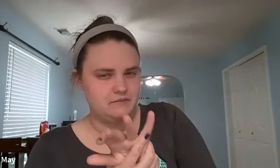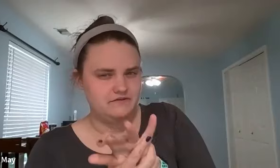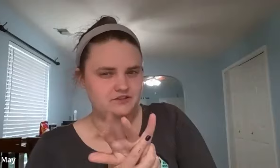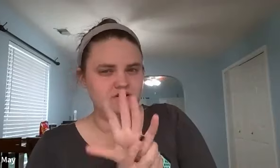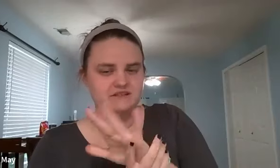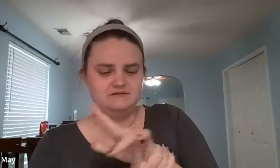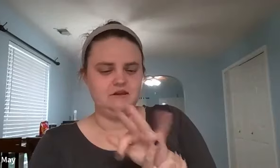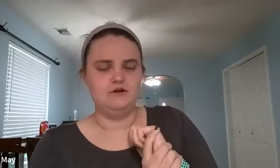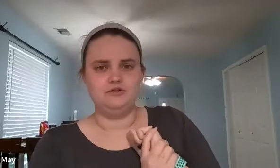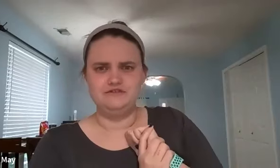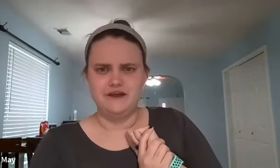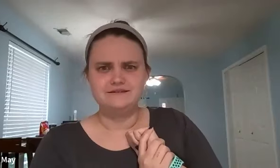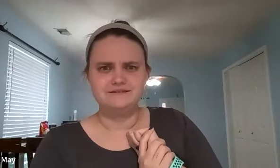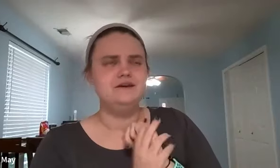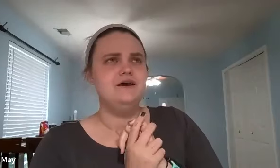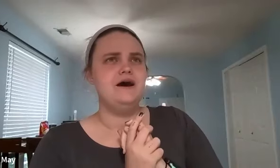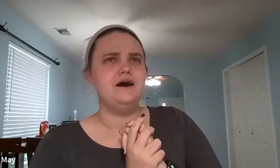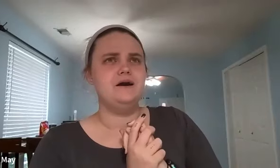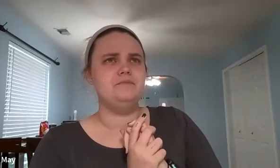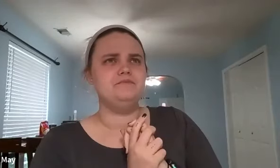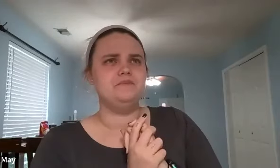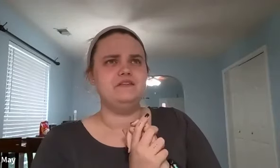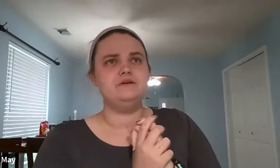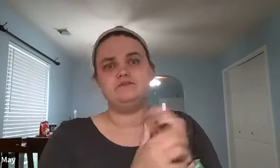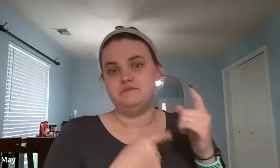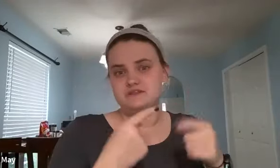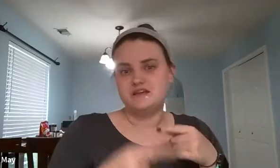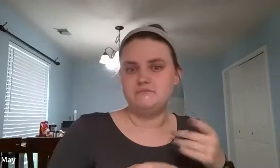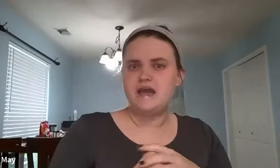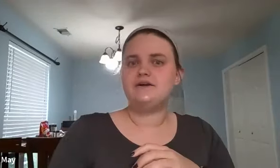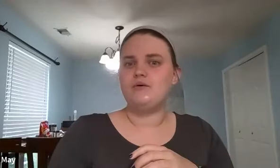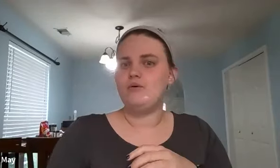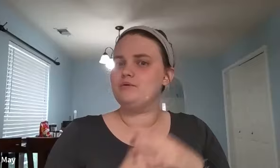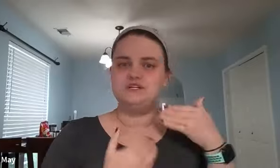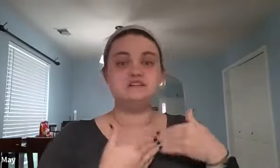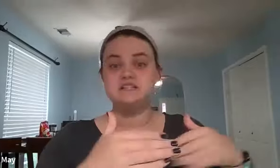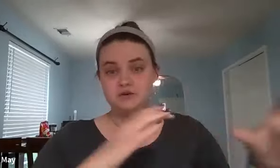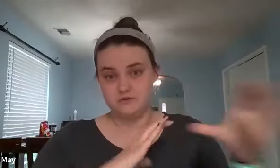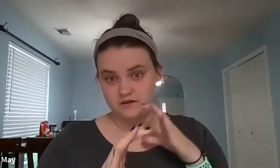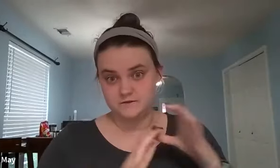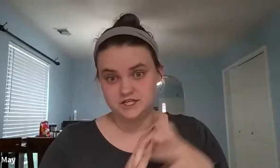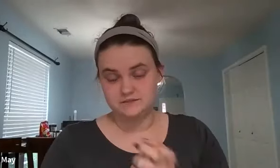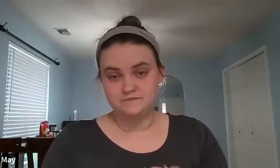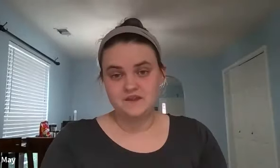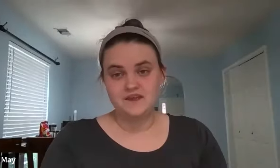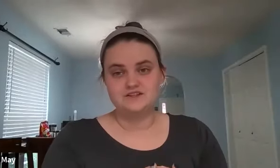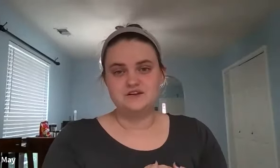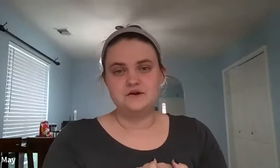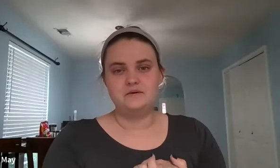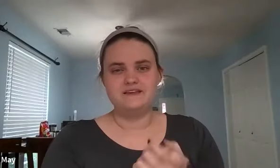my fingerspelling because I'll go too fast. And they'll either give me the sign back or we just continue on with the conversation. So that's